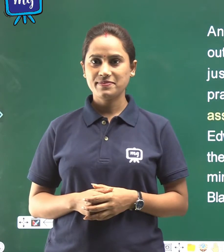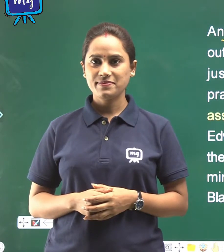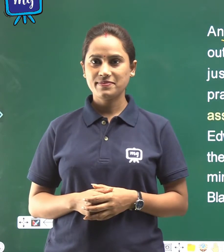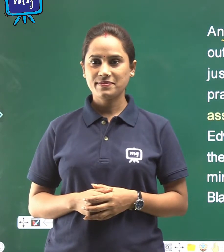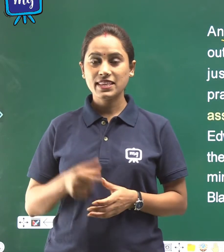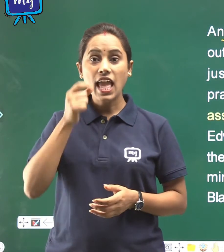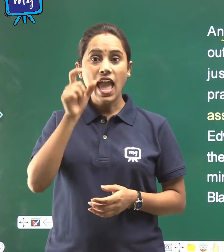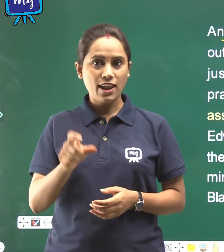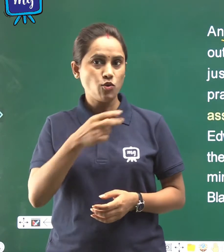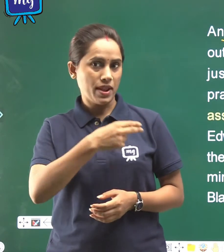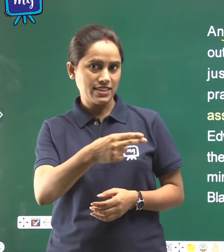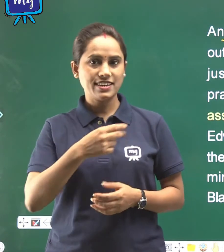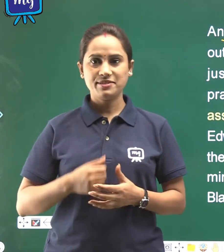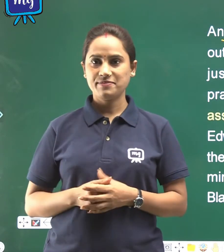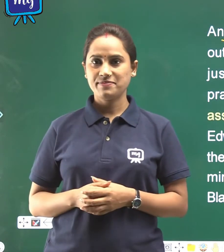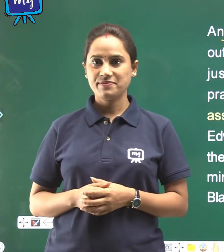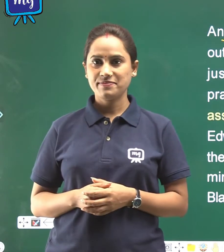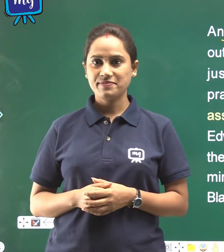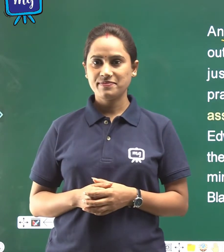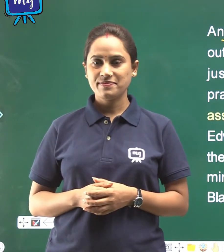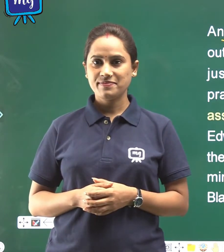Andrew Manson,